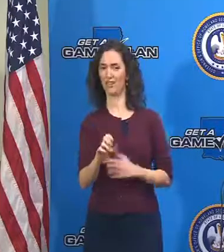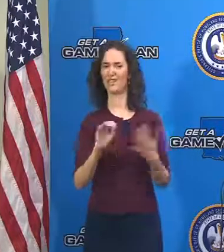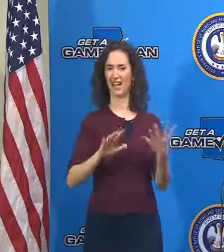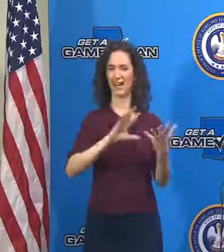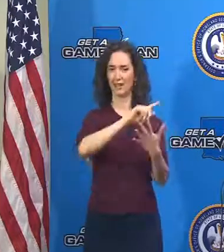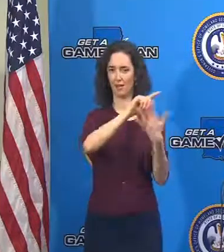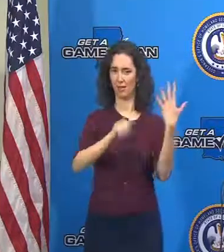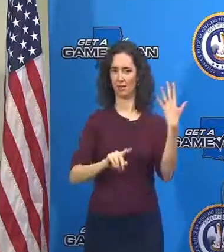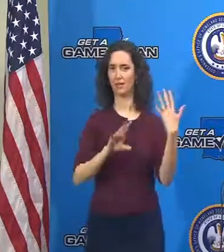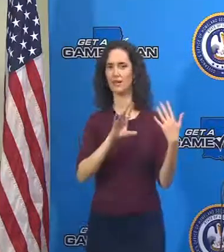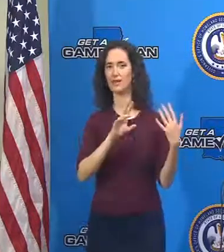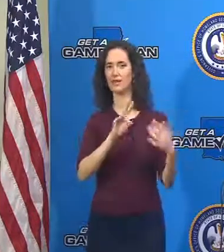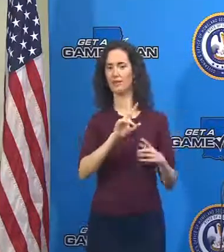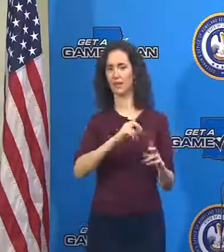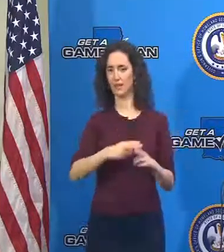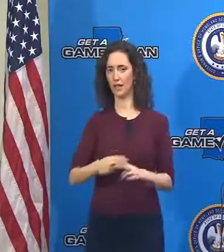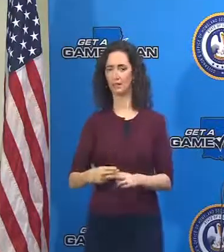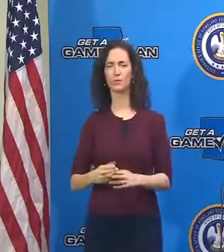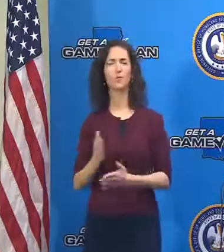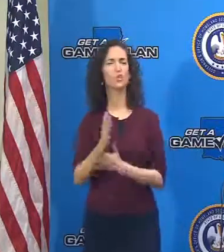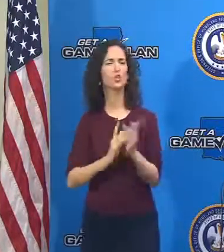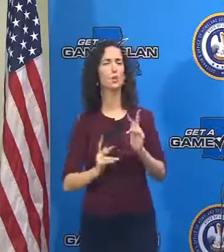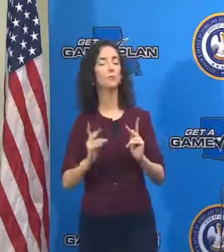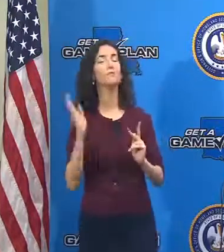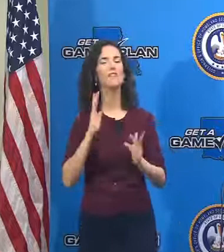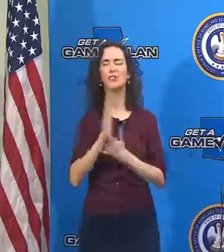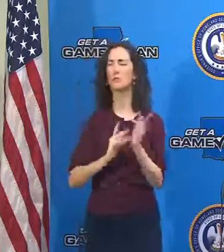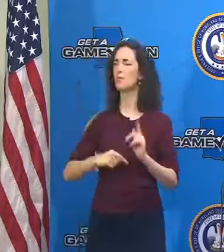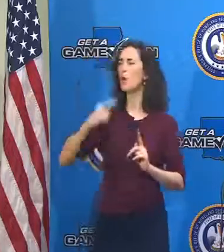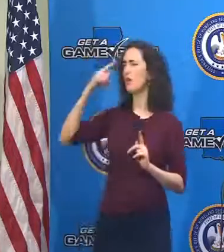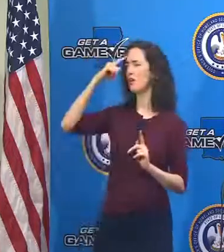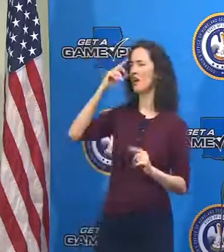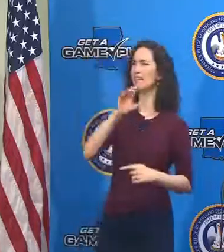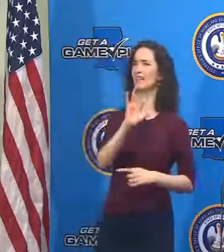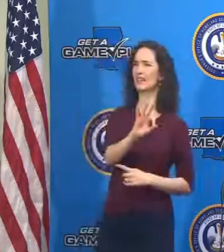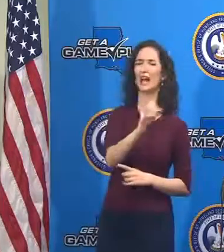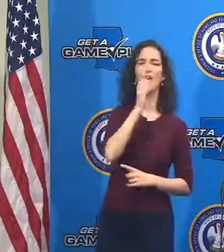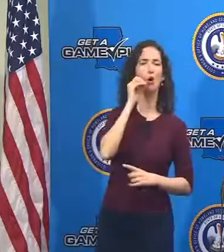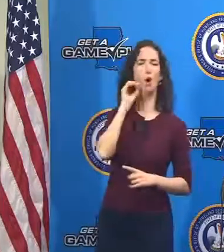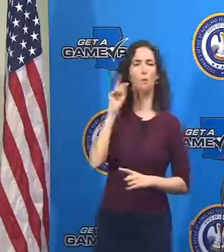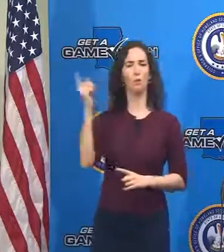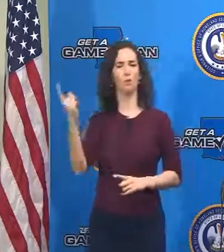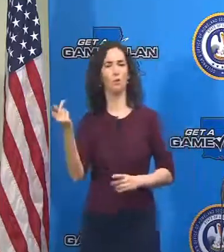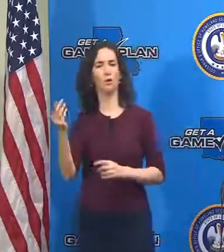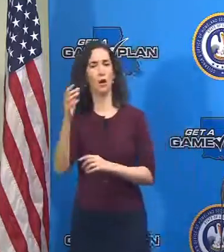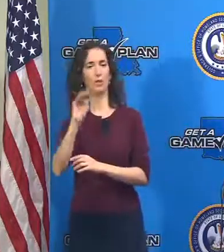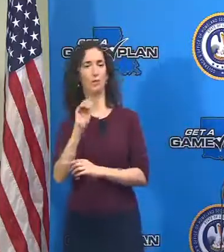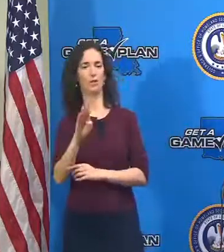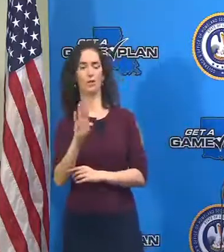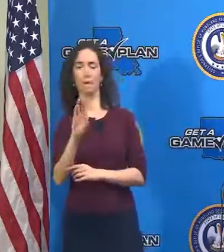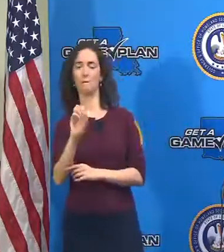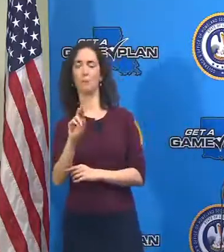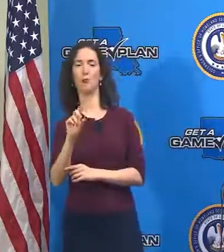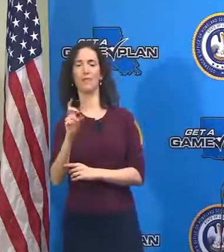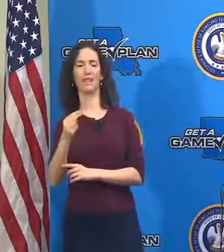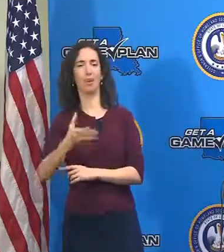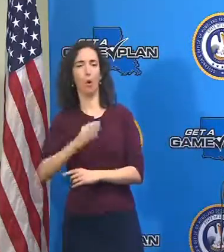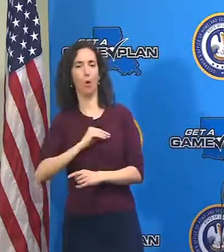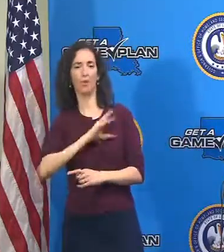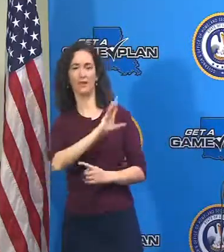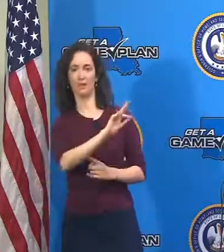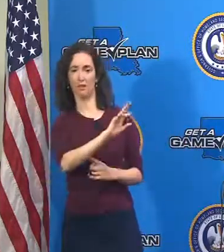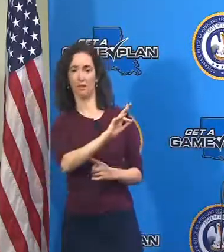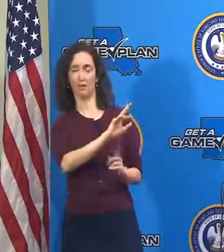about whether there was 9 homes that were potentially owned by the owner, Mr. Bob Dean. To the best of